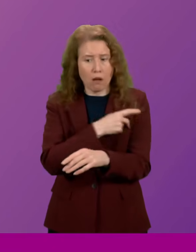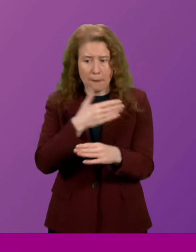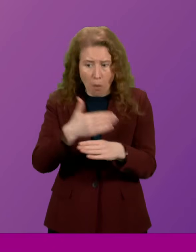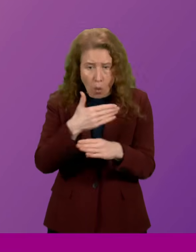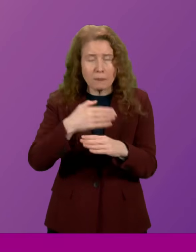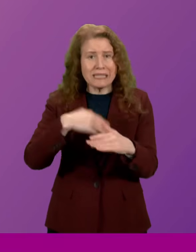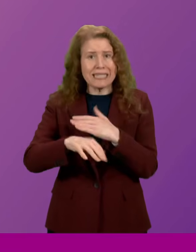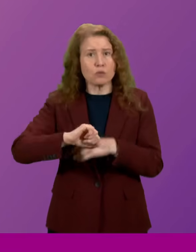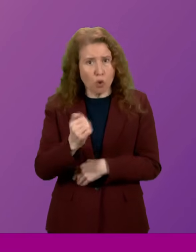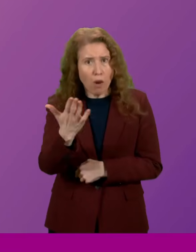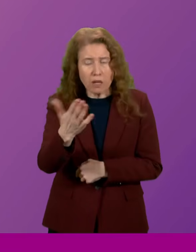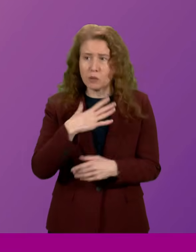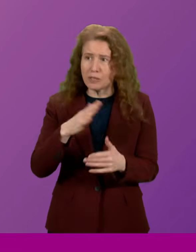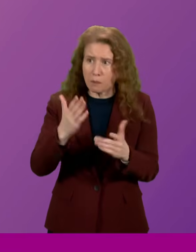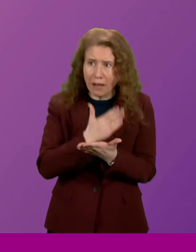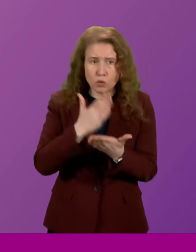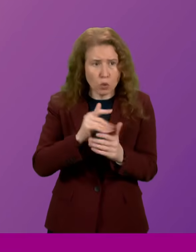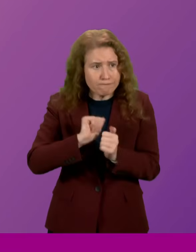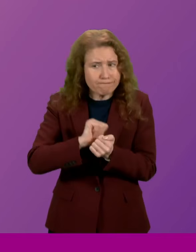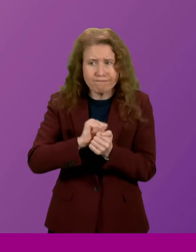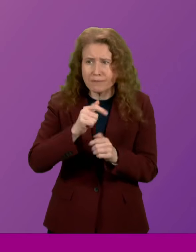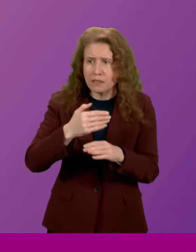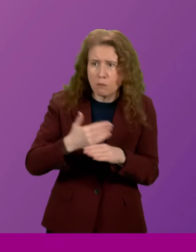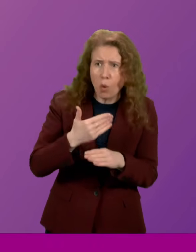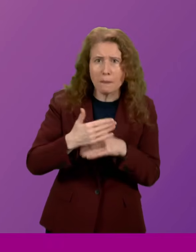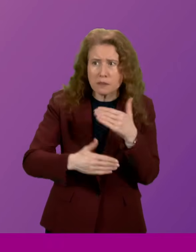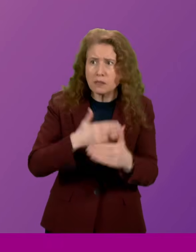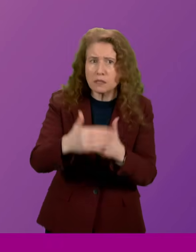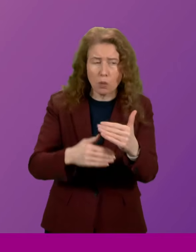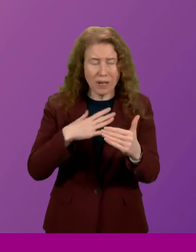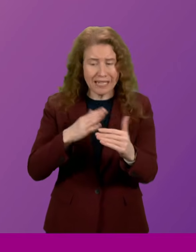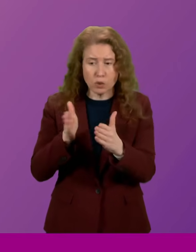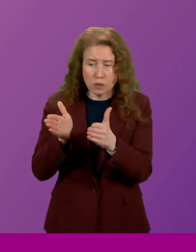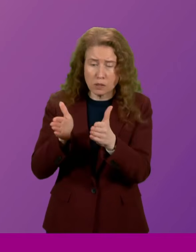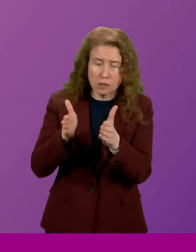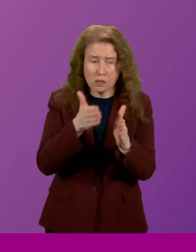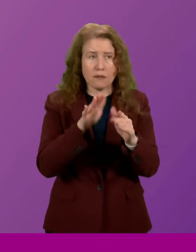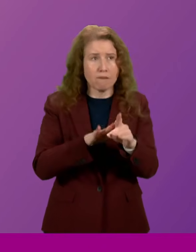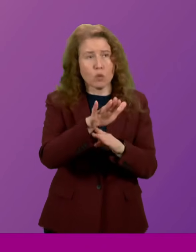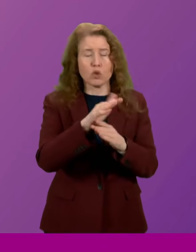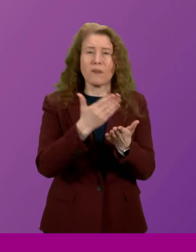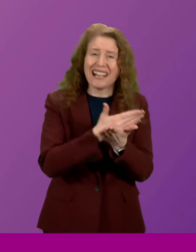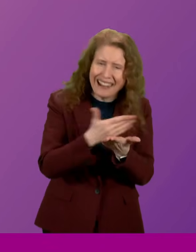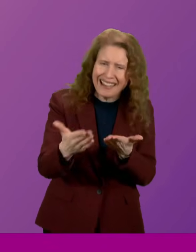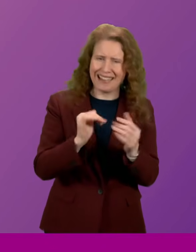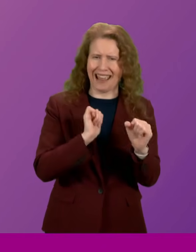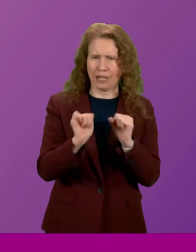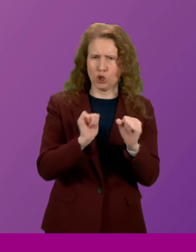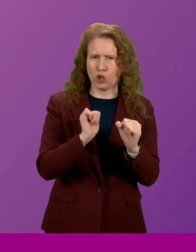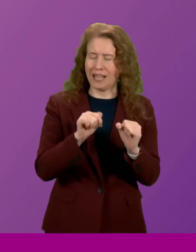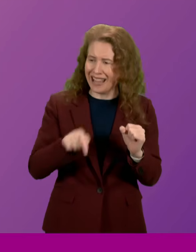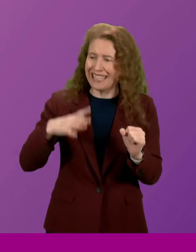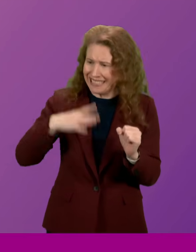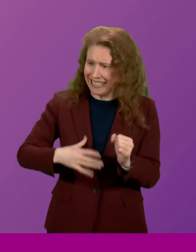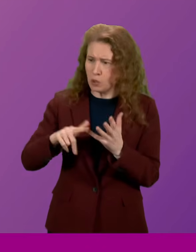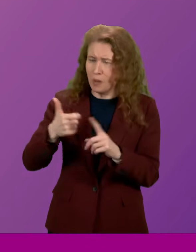Scotland's economy as we ensure that we build up towards our clean energy and renewable future. And this requires the UK